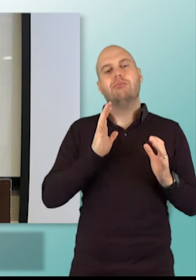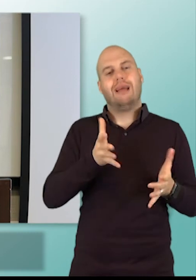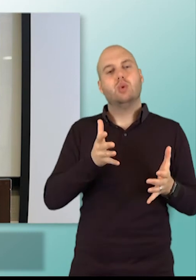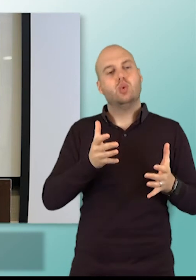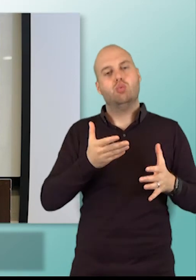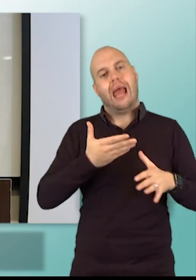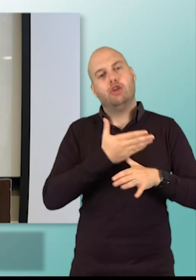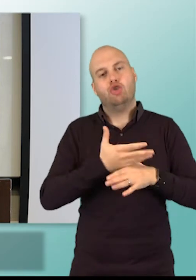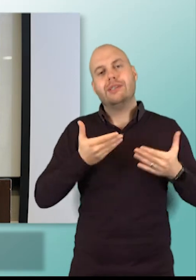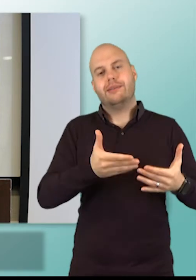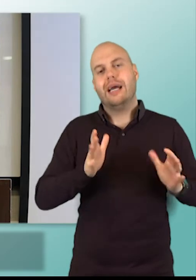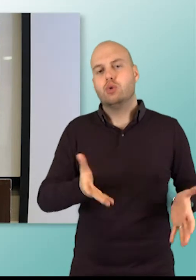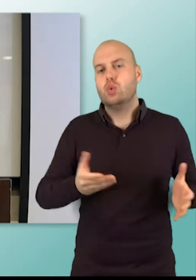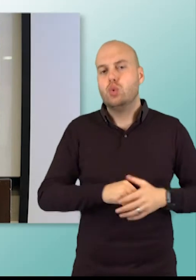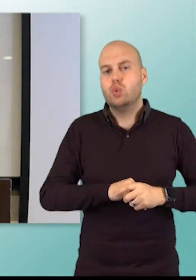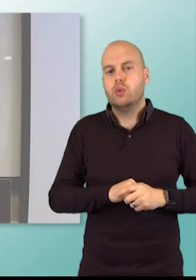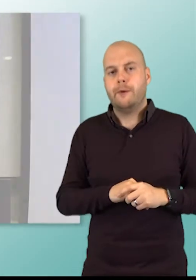misconduct.